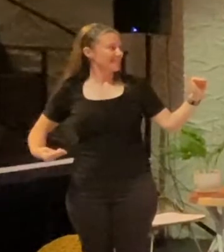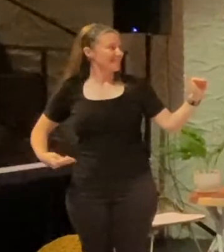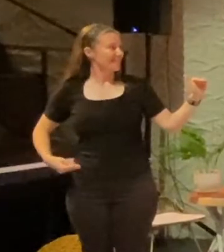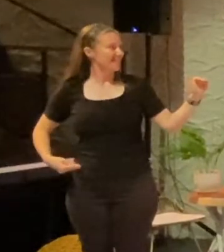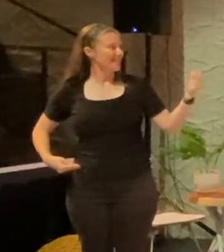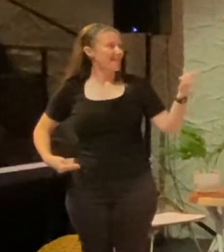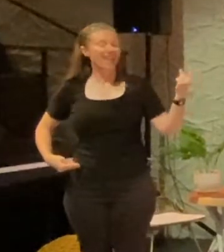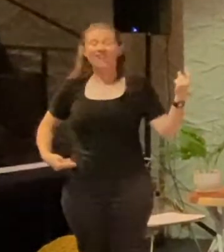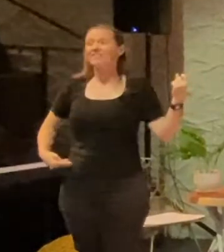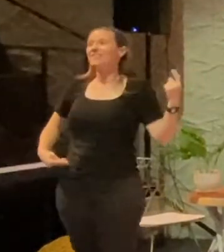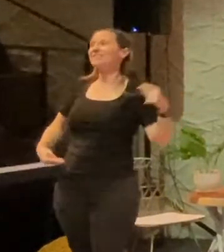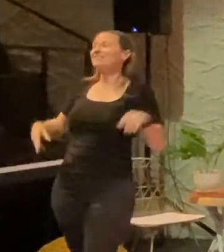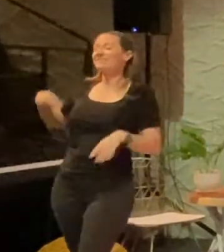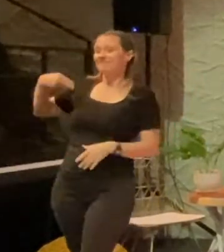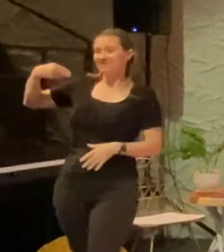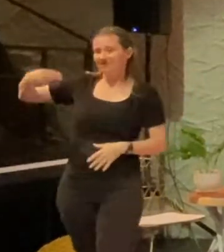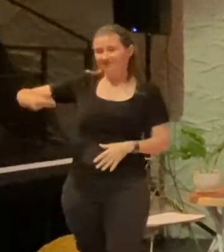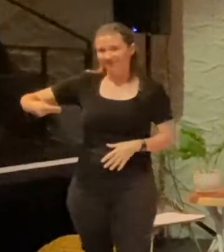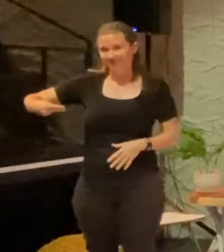Josiah, the father of